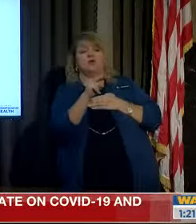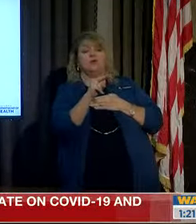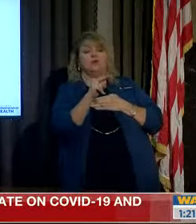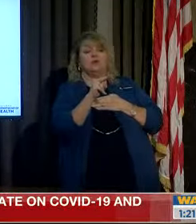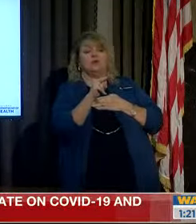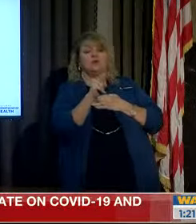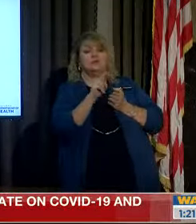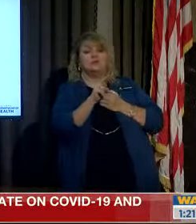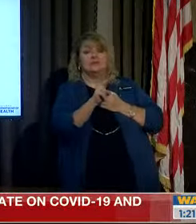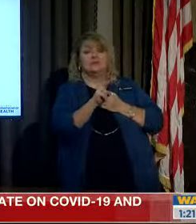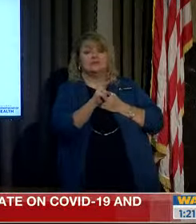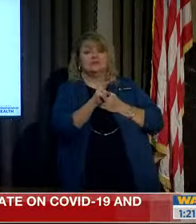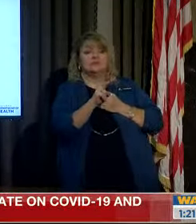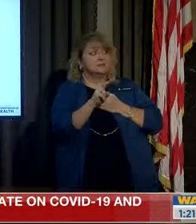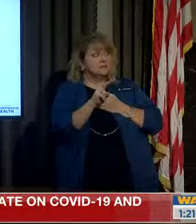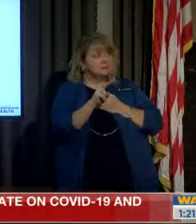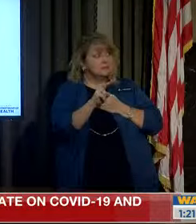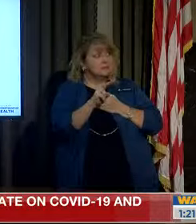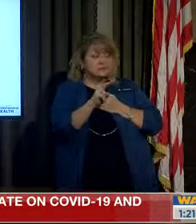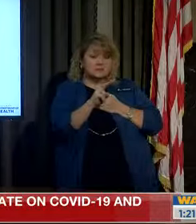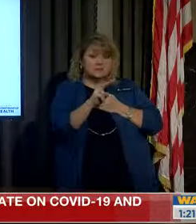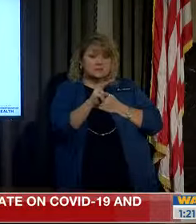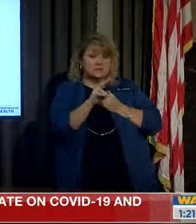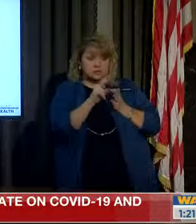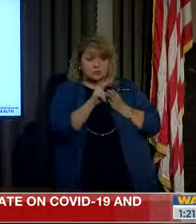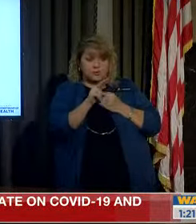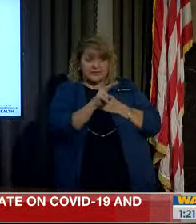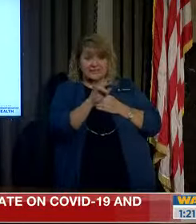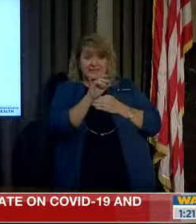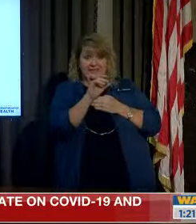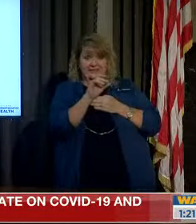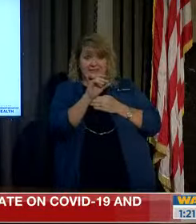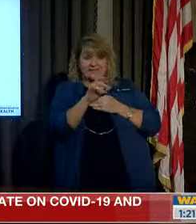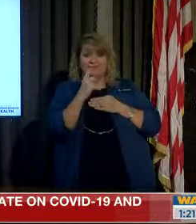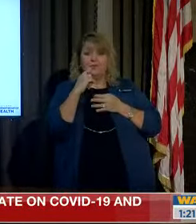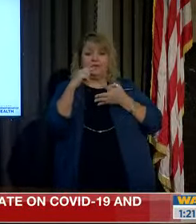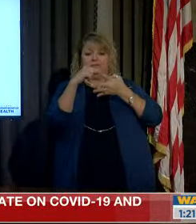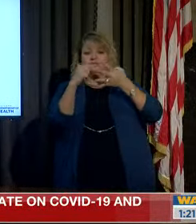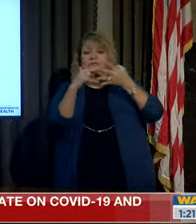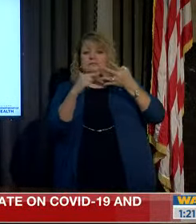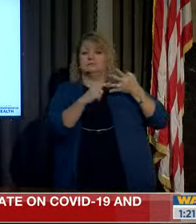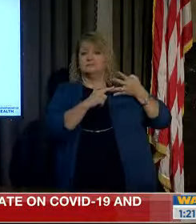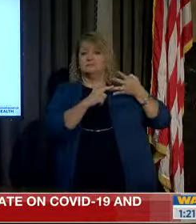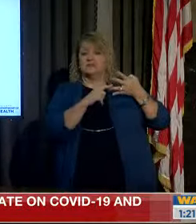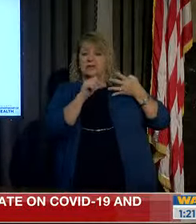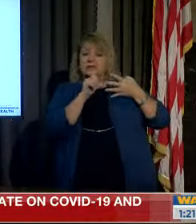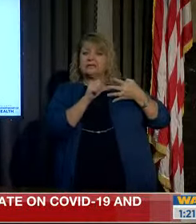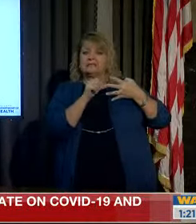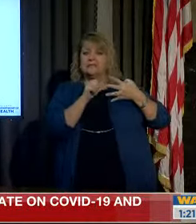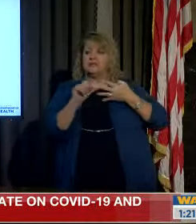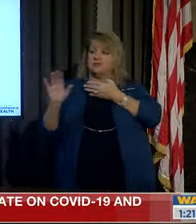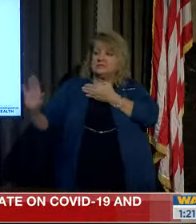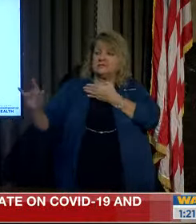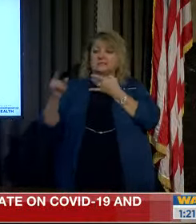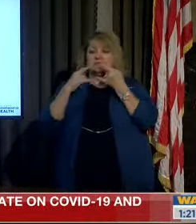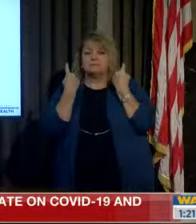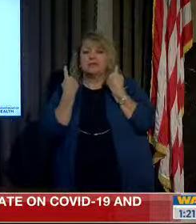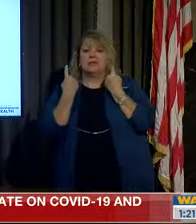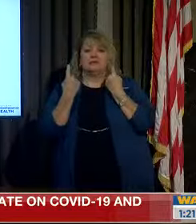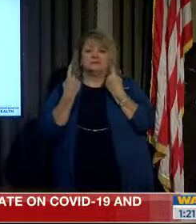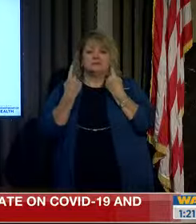to get vaccinated if you've not already, because that's what's going to protect us against having another surge like this down the road, which we really don't want